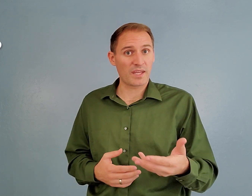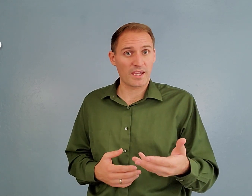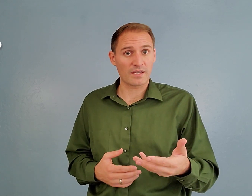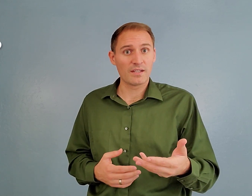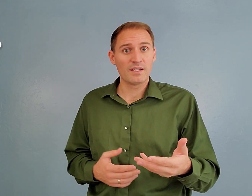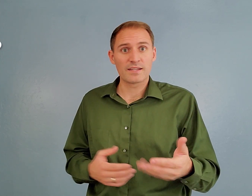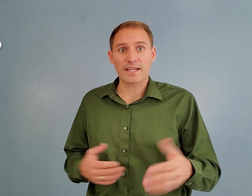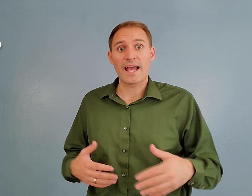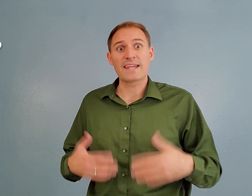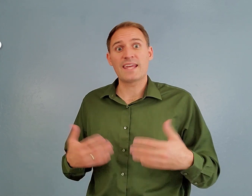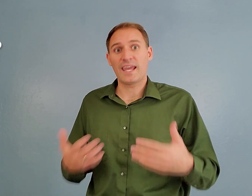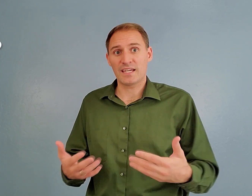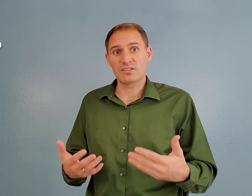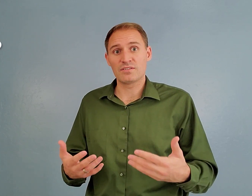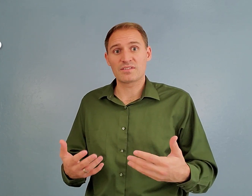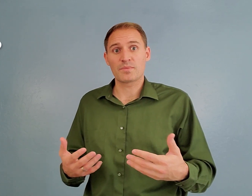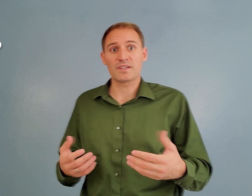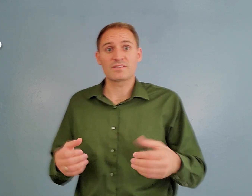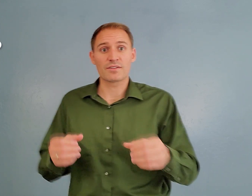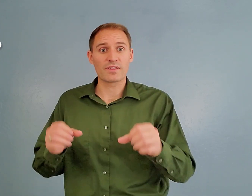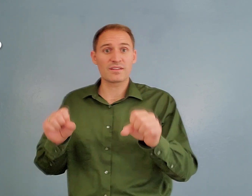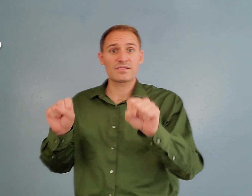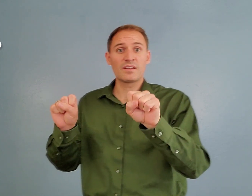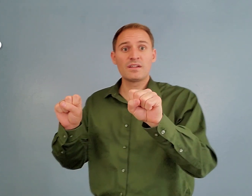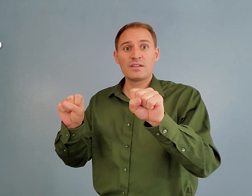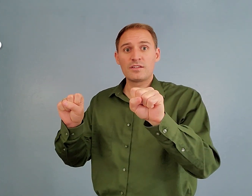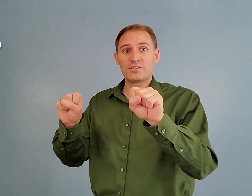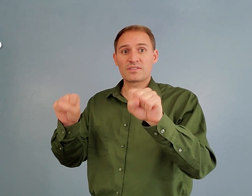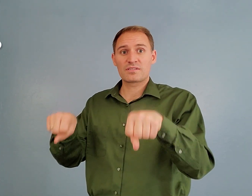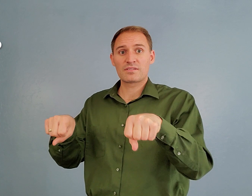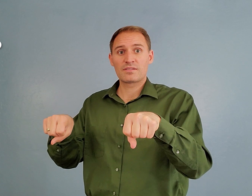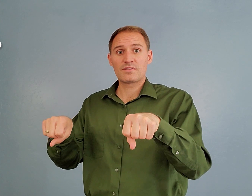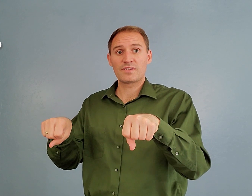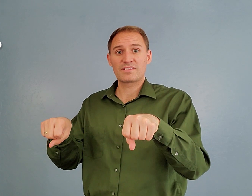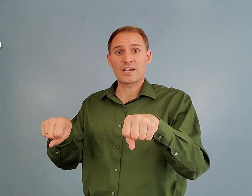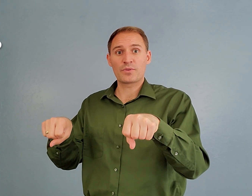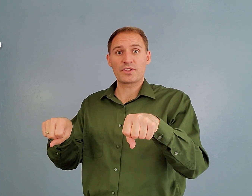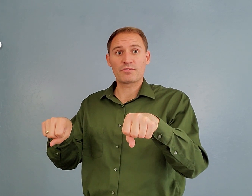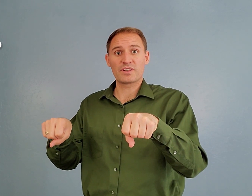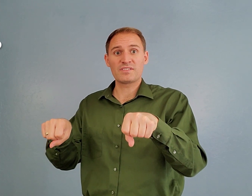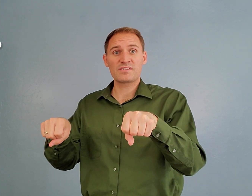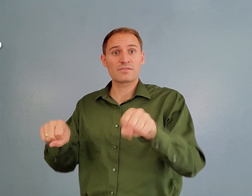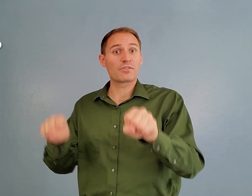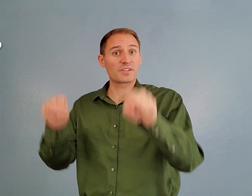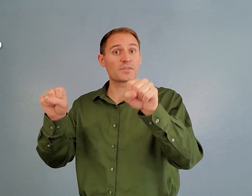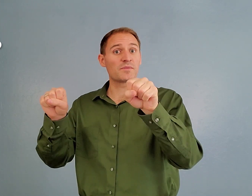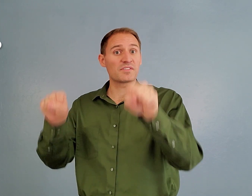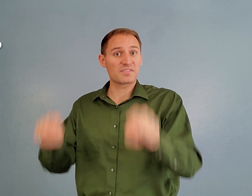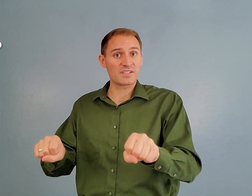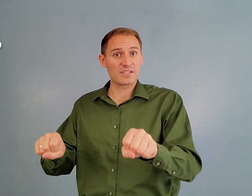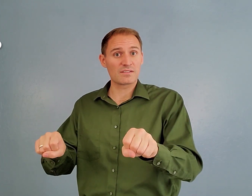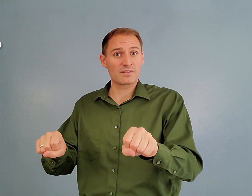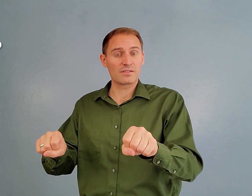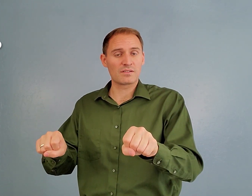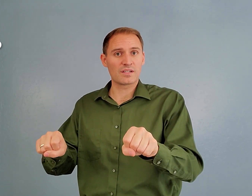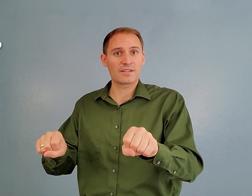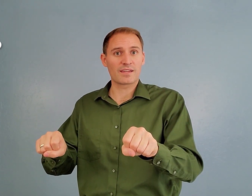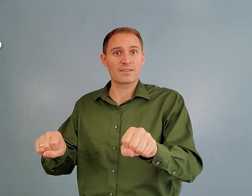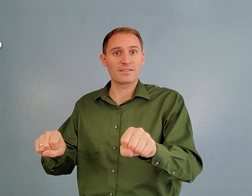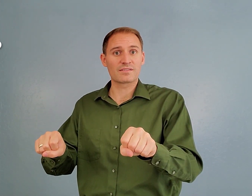can, like I can do something. So this, you just flick down with your wrists, or sometimes you'll see it done like this as